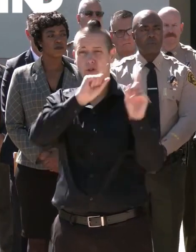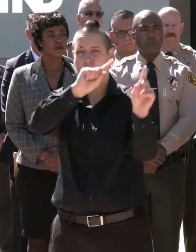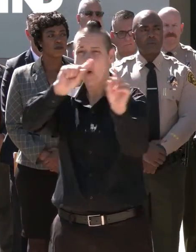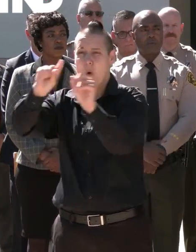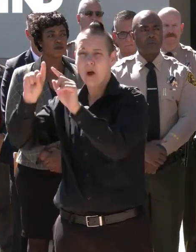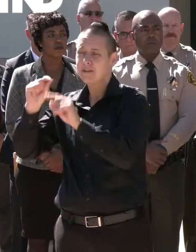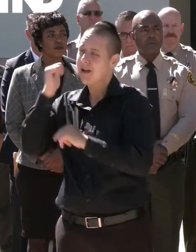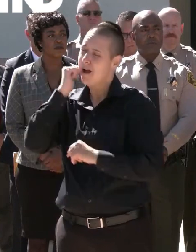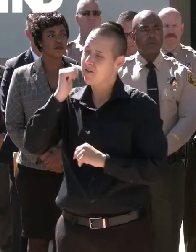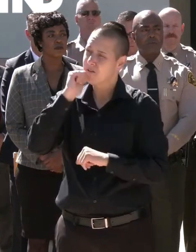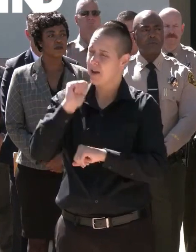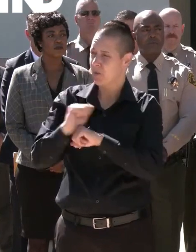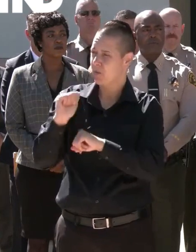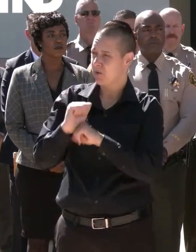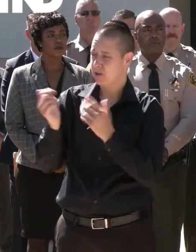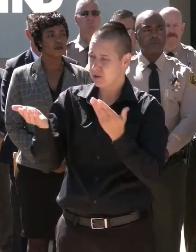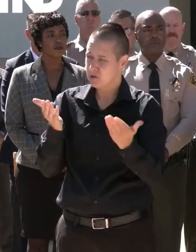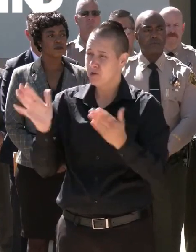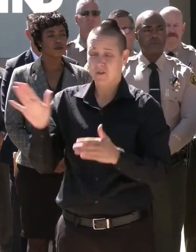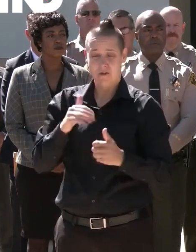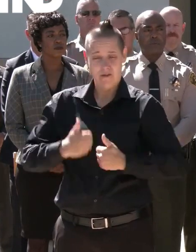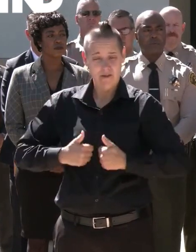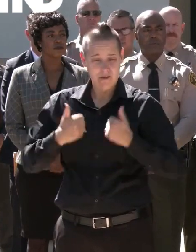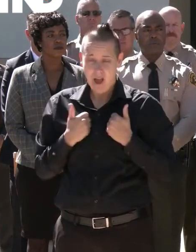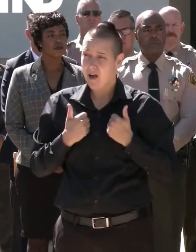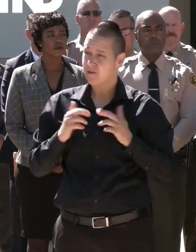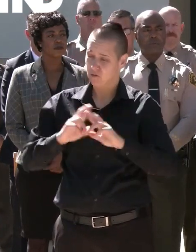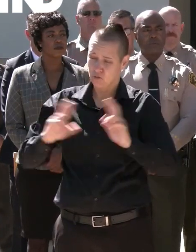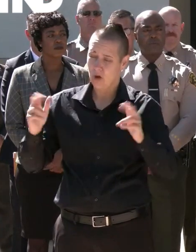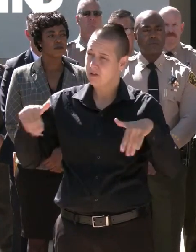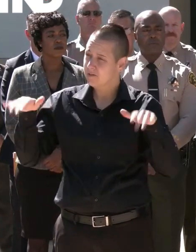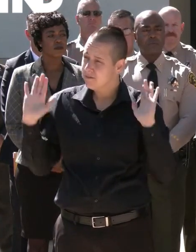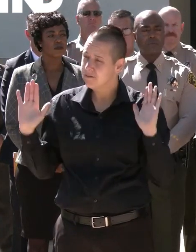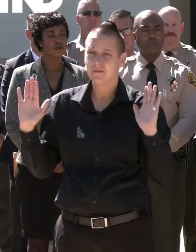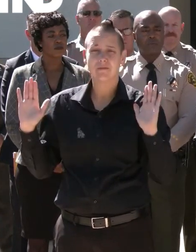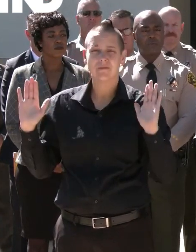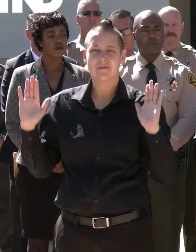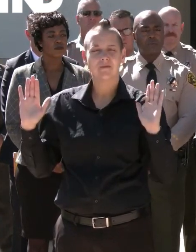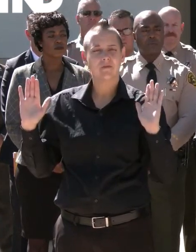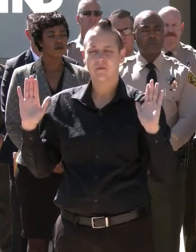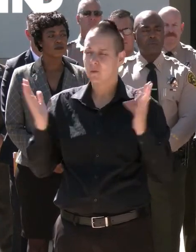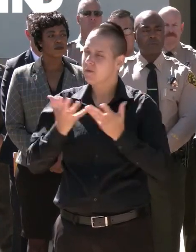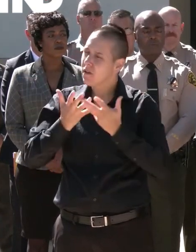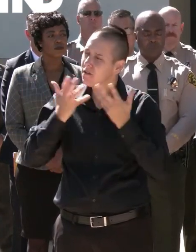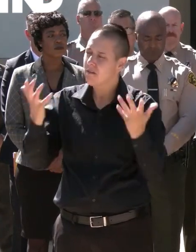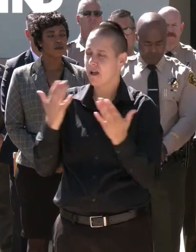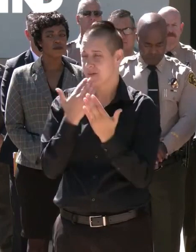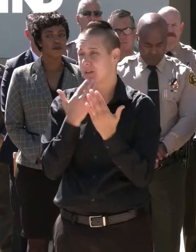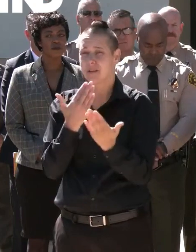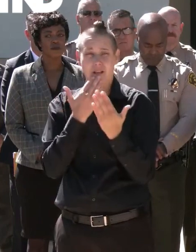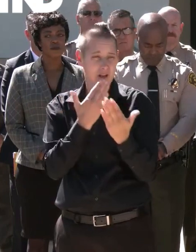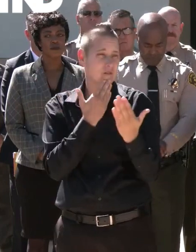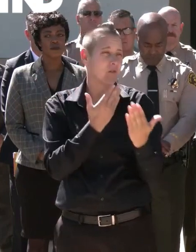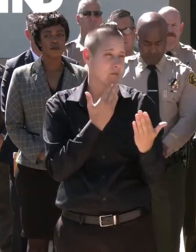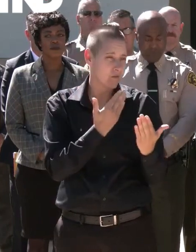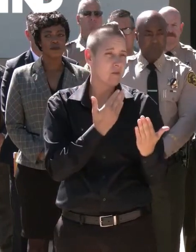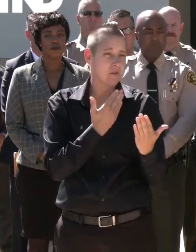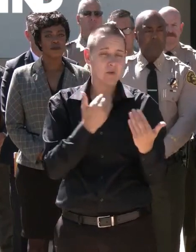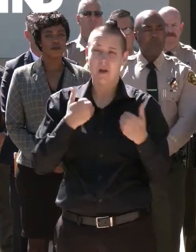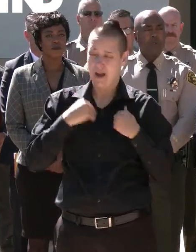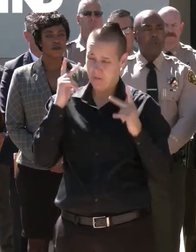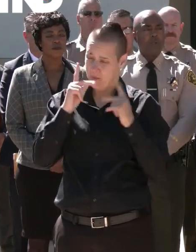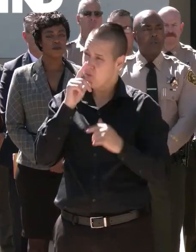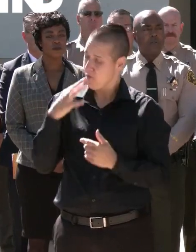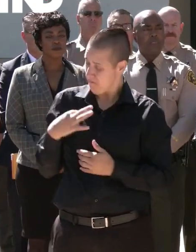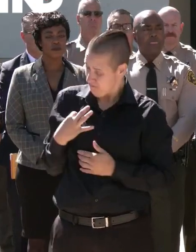this community every day, putting their lives on the line. So we have a lot to be thankful for that we have men and women